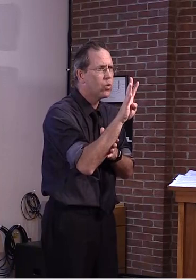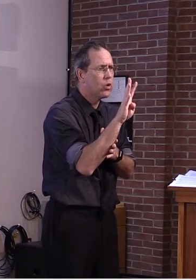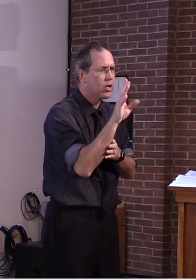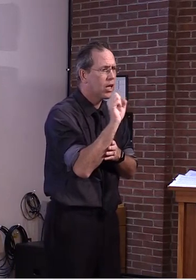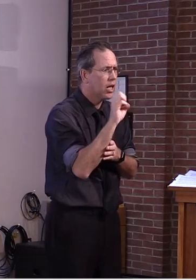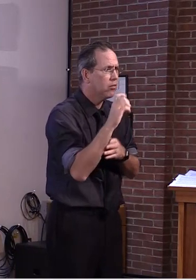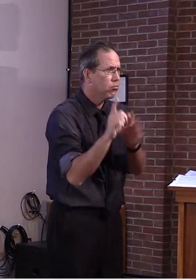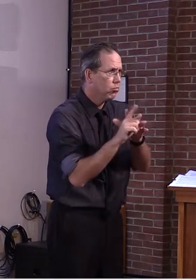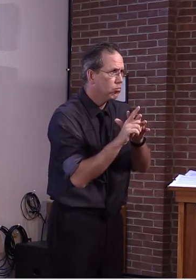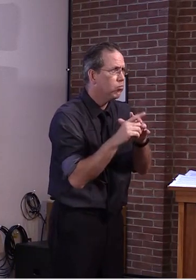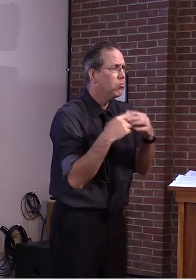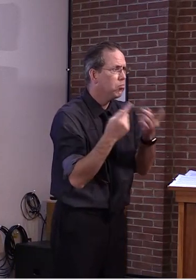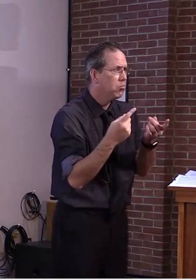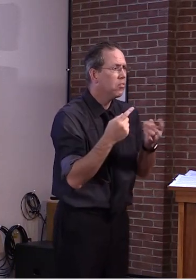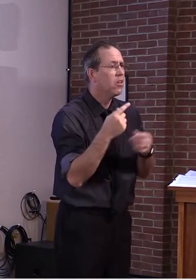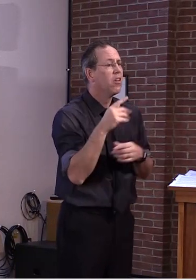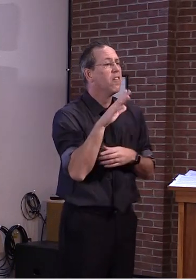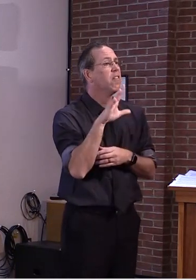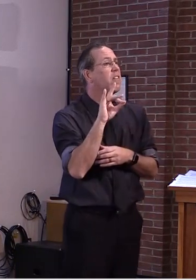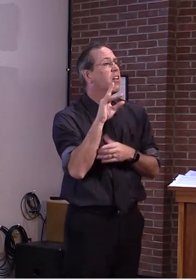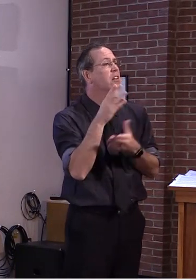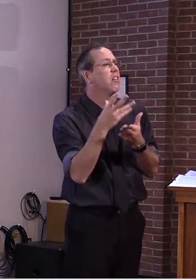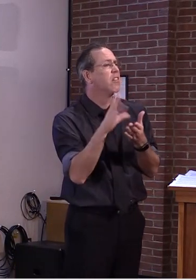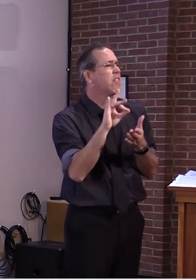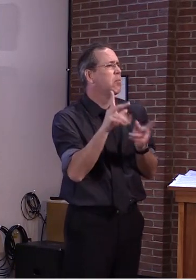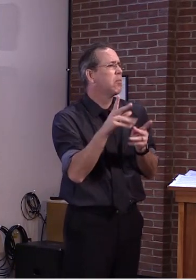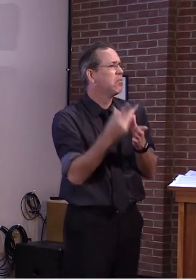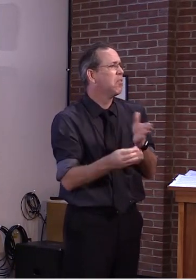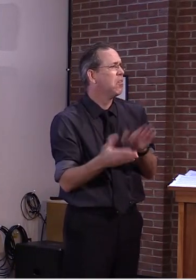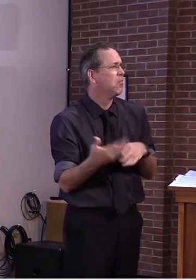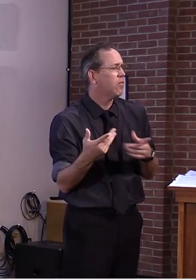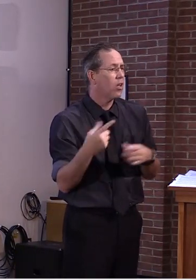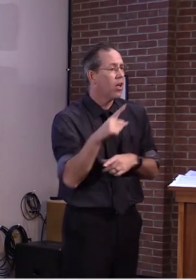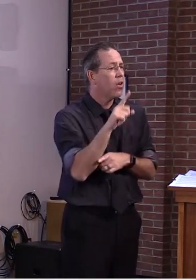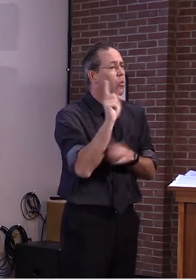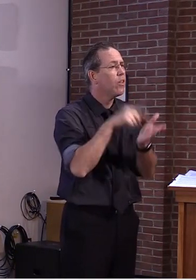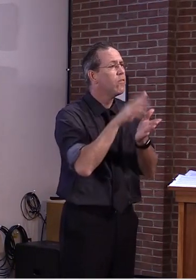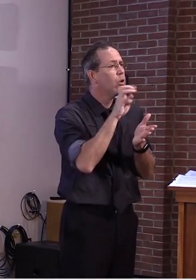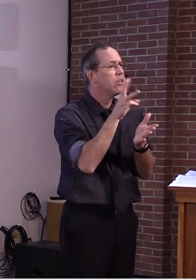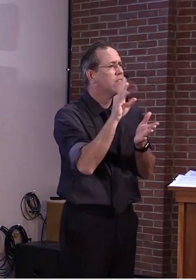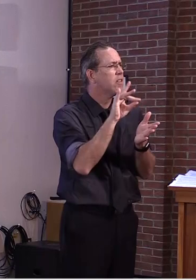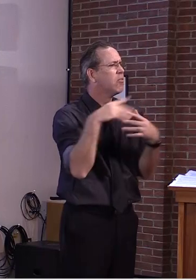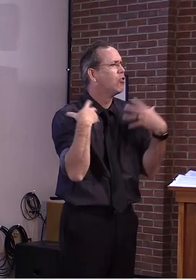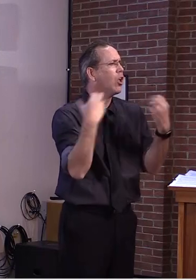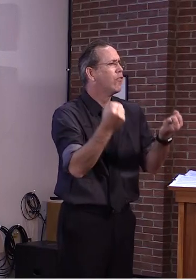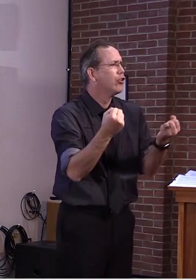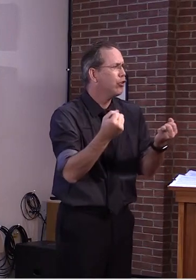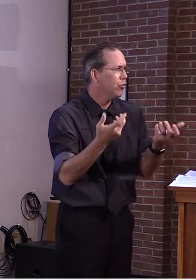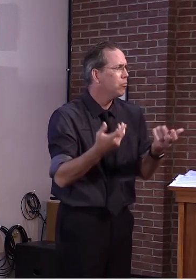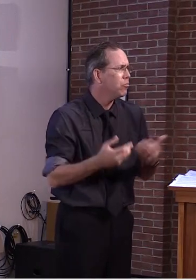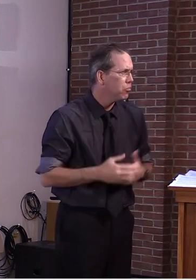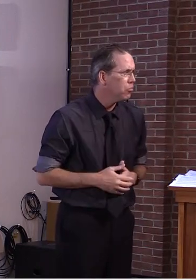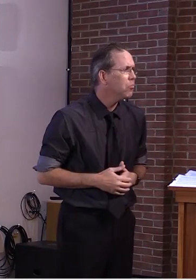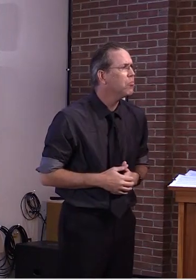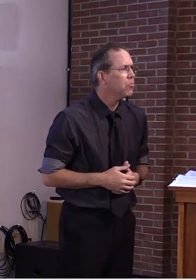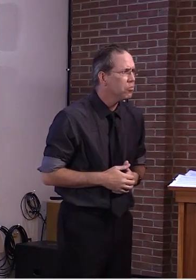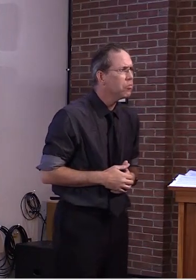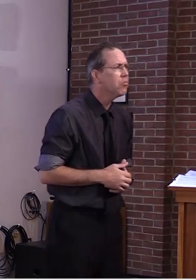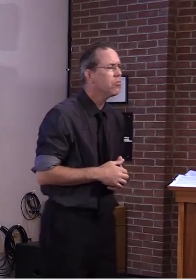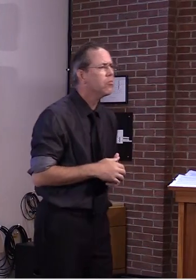58. I can tell you that our last death was on July 28th. That was 41 days